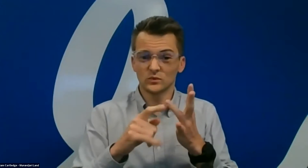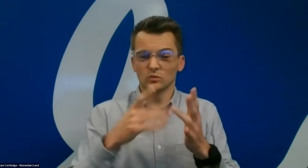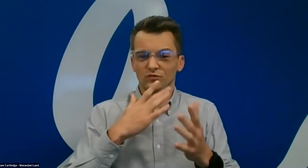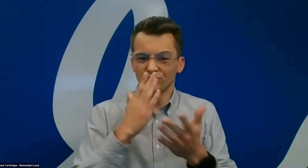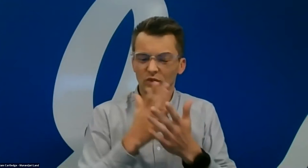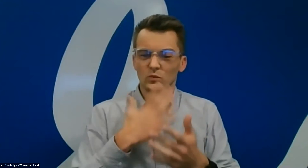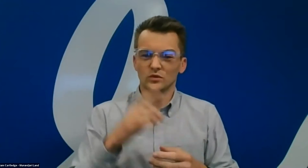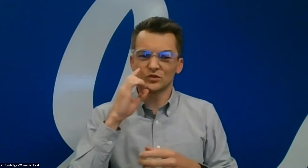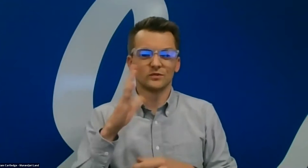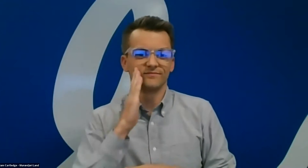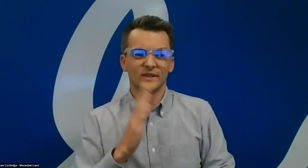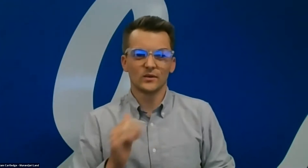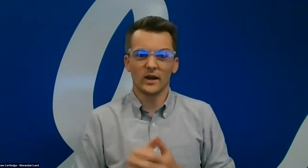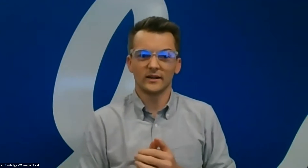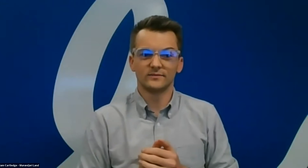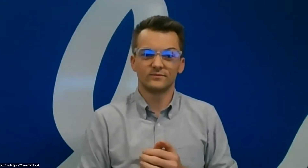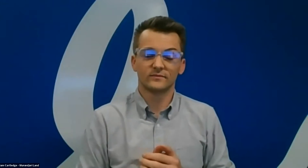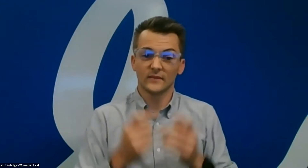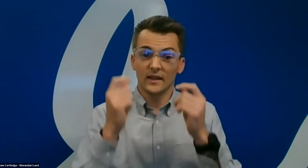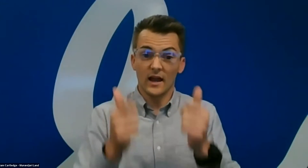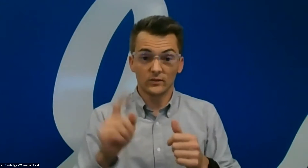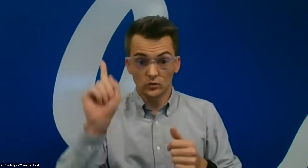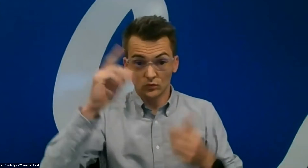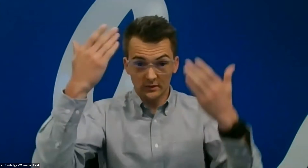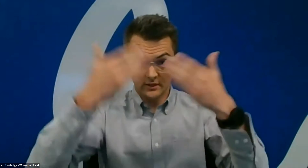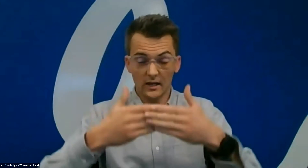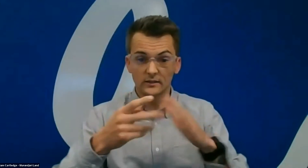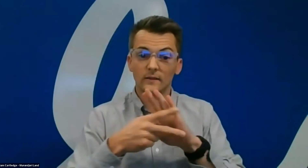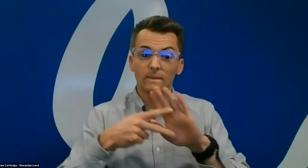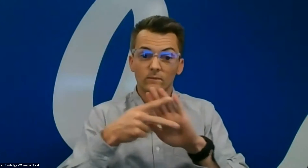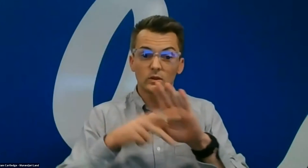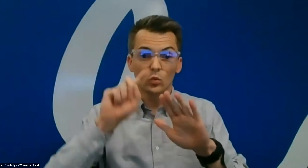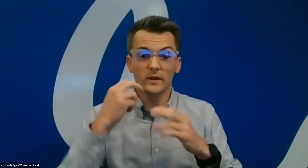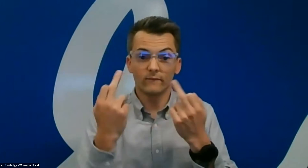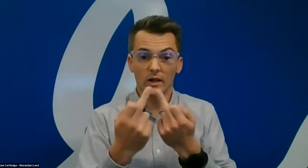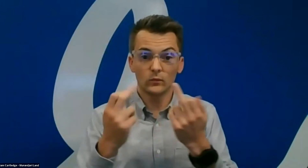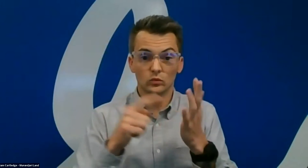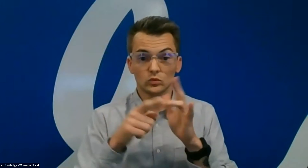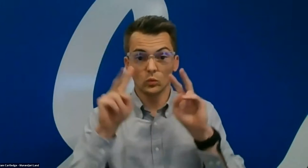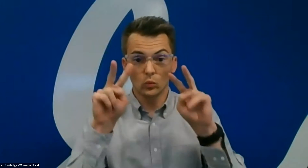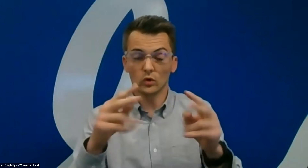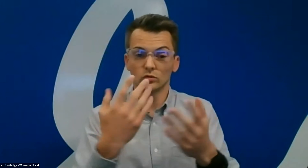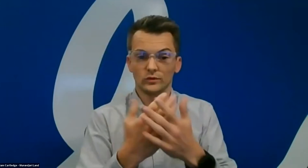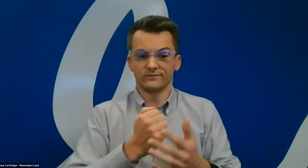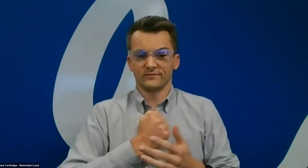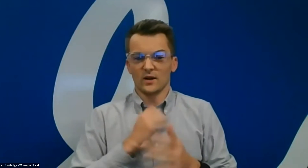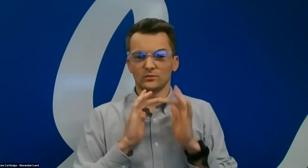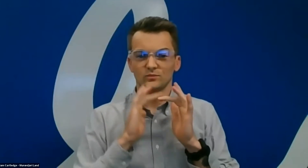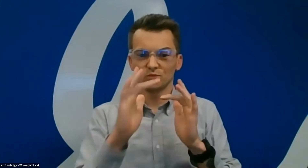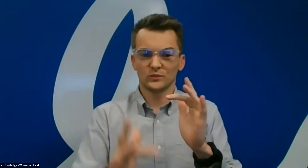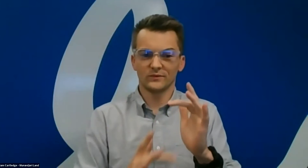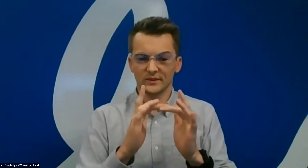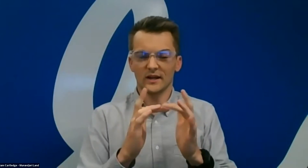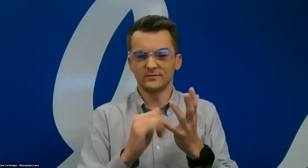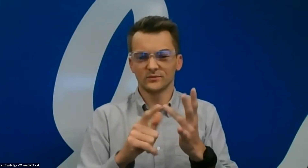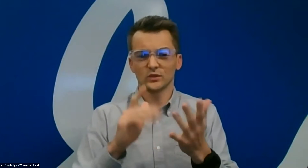incredibly proud of what we've been able to produce and we would like to share them with you anyway. So after this evening, you'll be